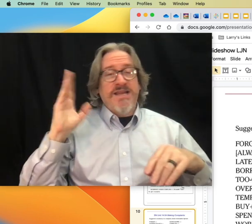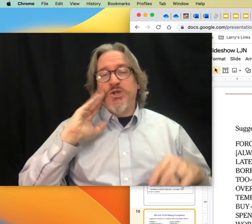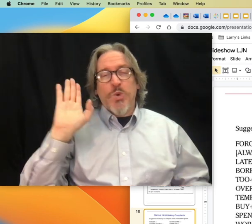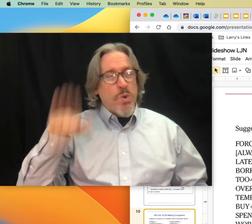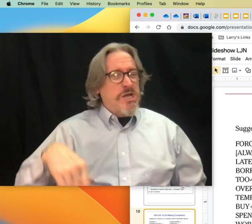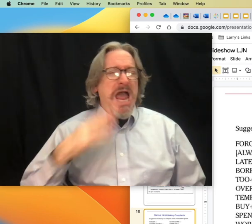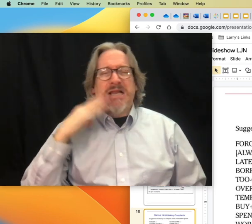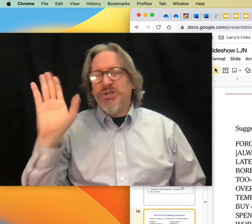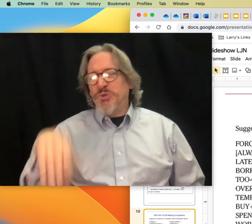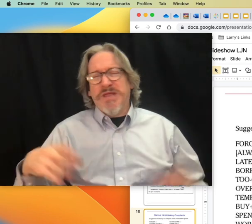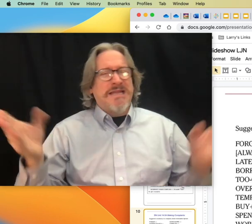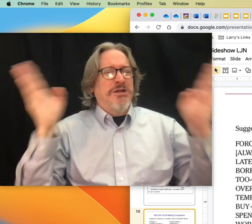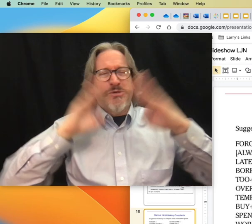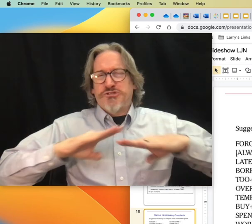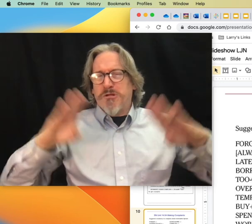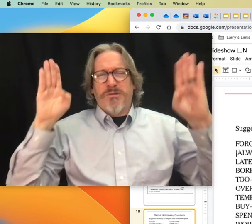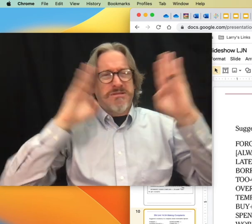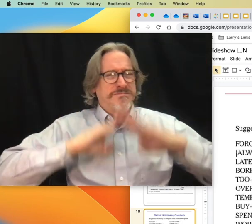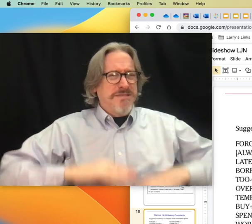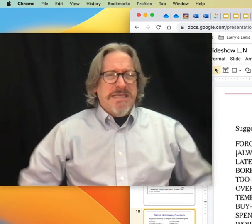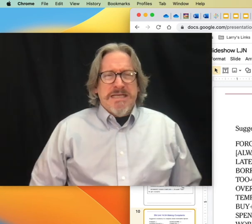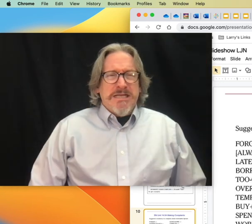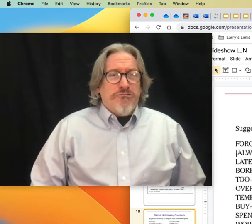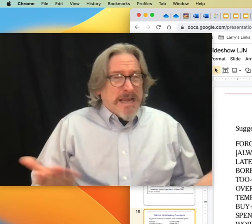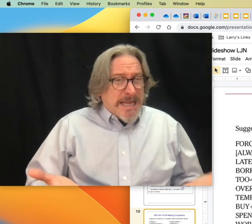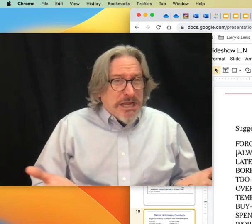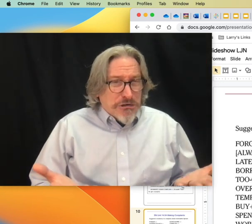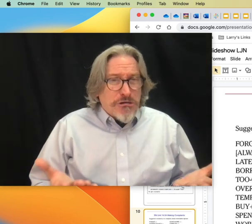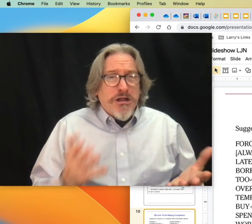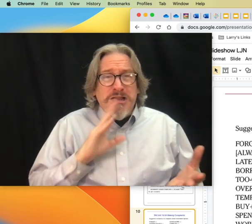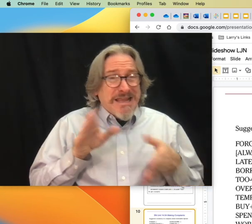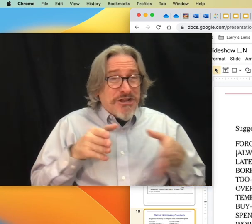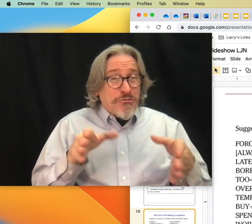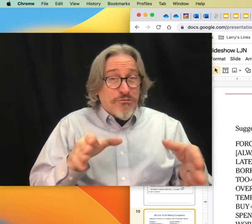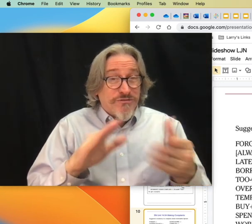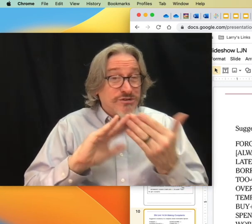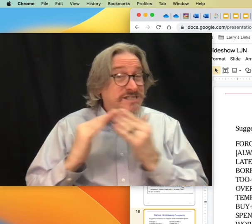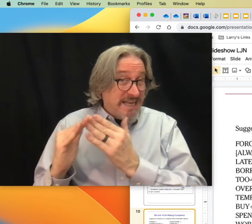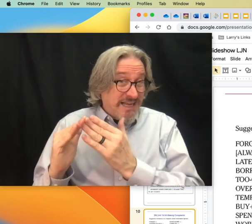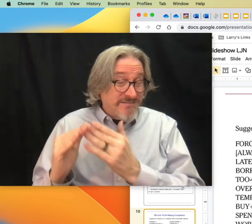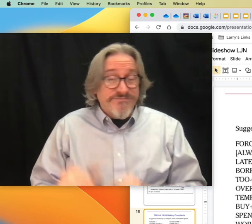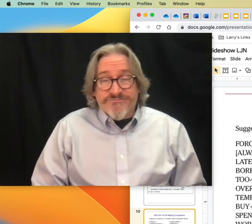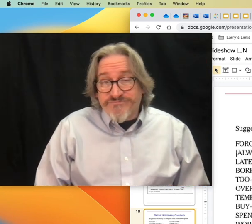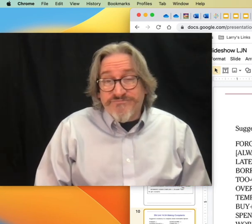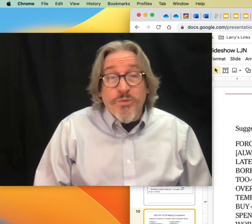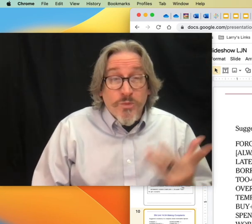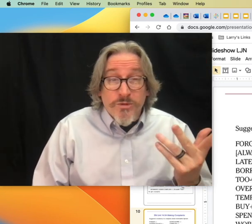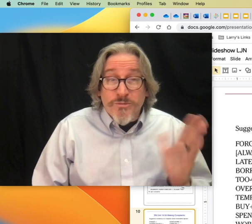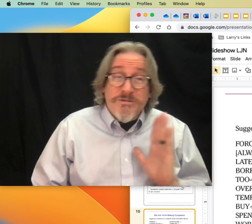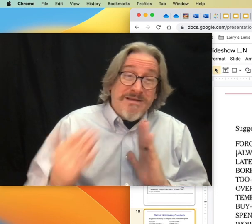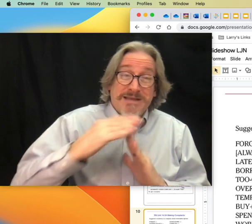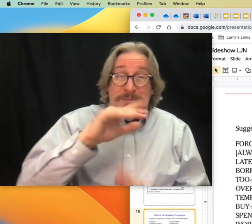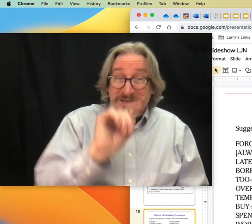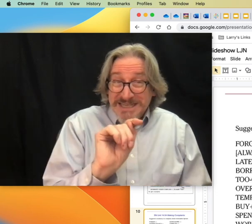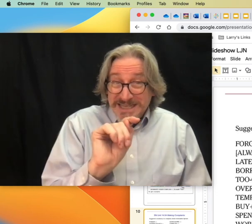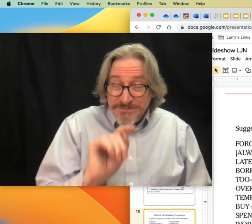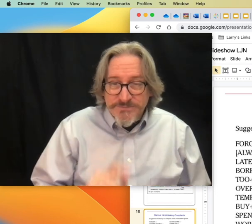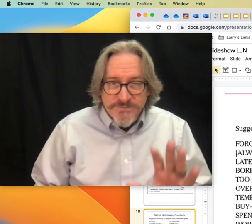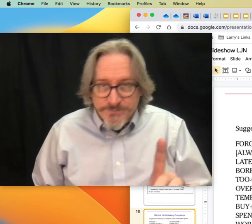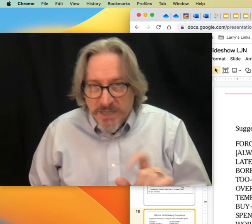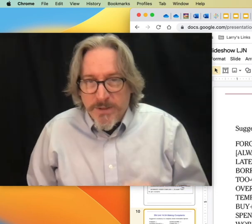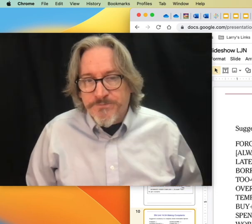Like if I knew, oh, I knew that there was trouble right here in River City, capital